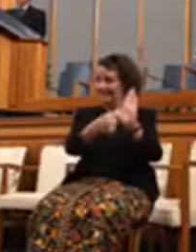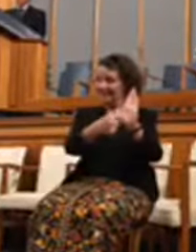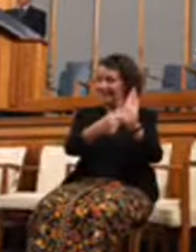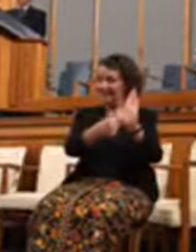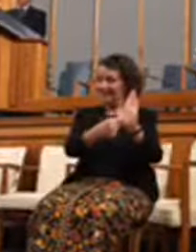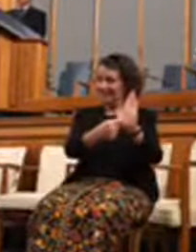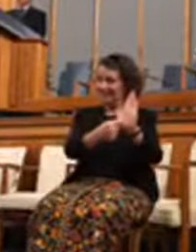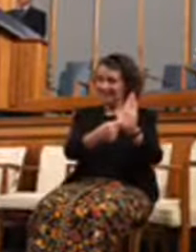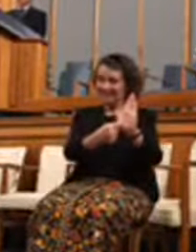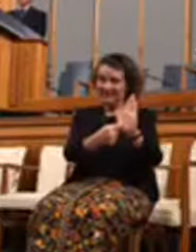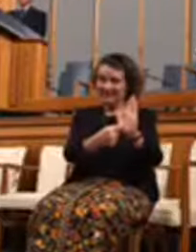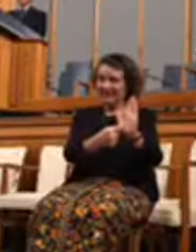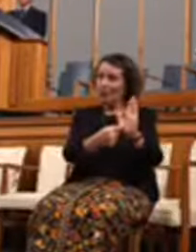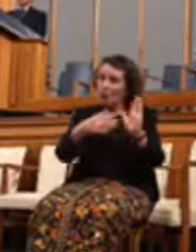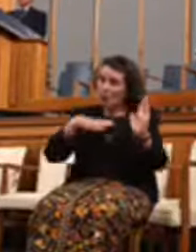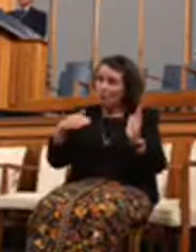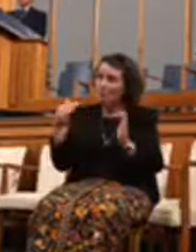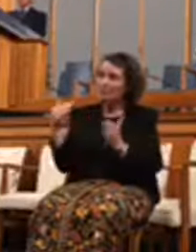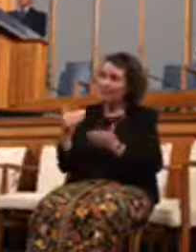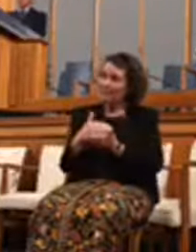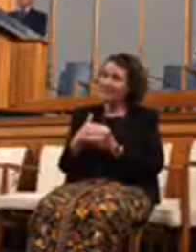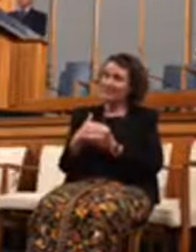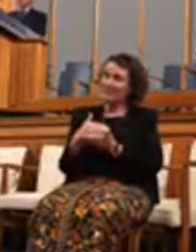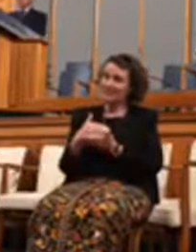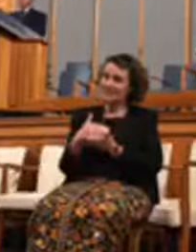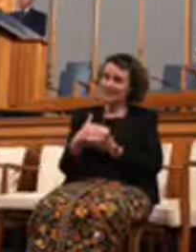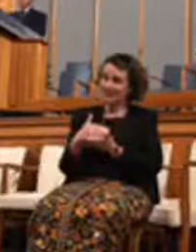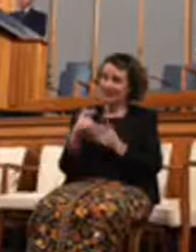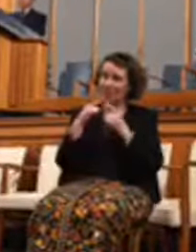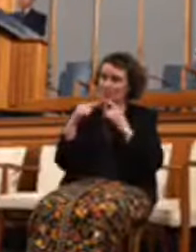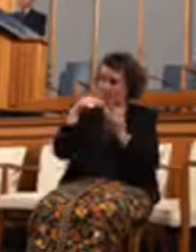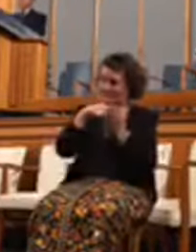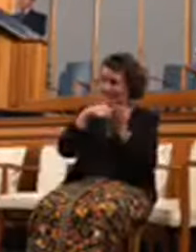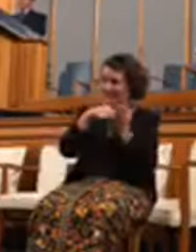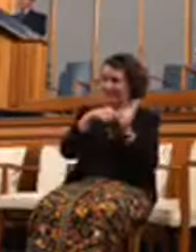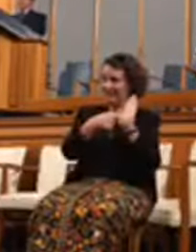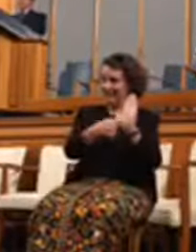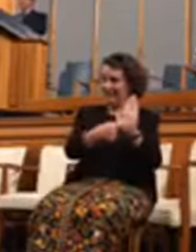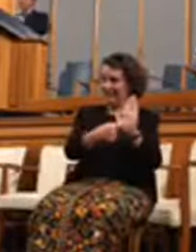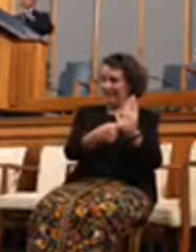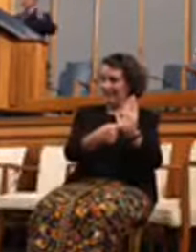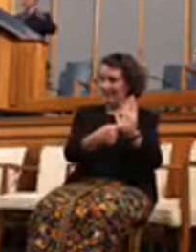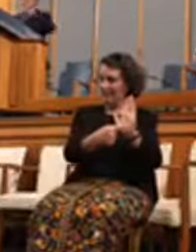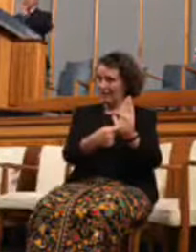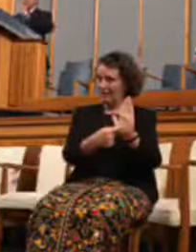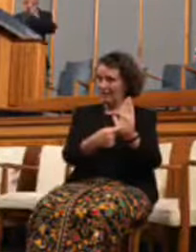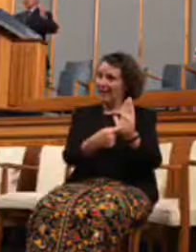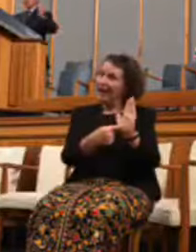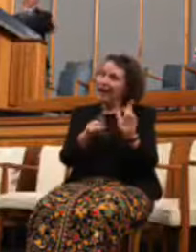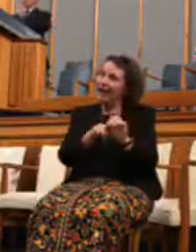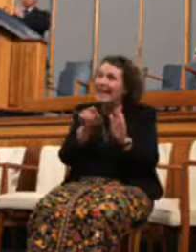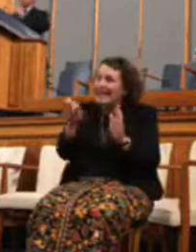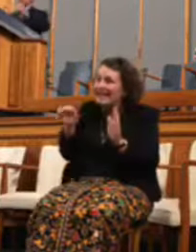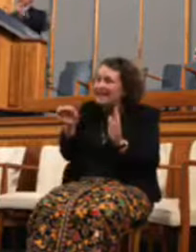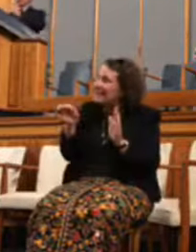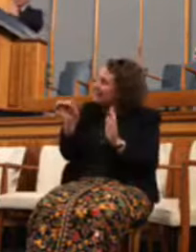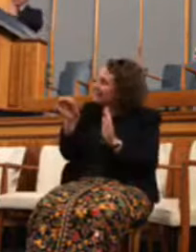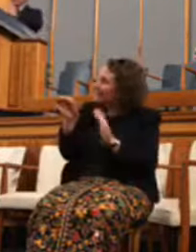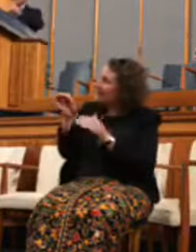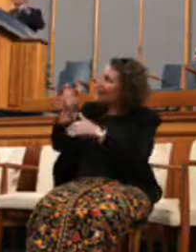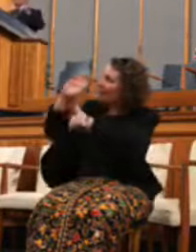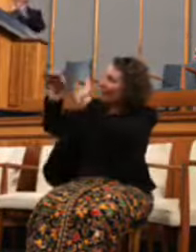and all what Christ has done for you to give you a place in heaven, to unlock the kingdom of God, to